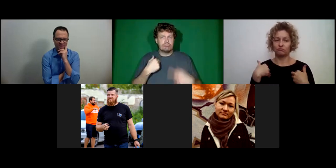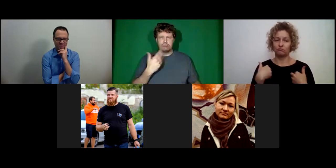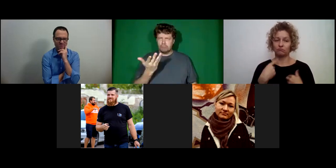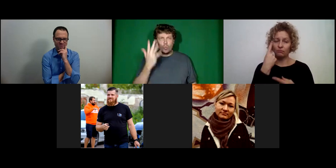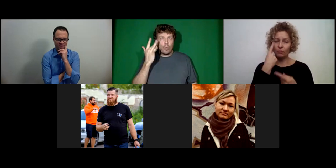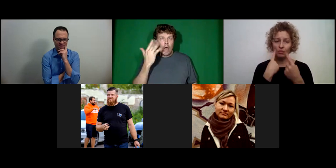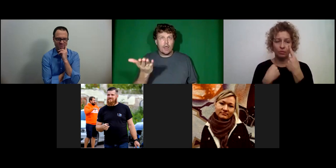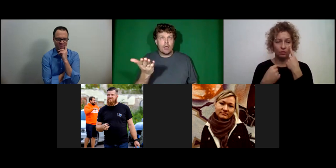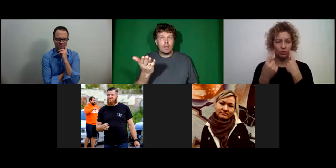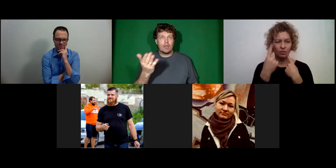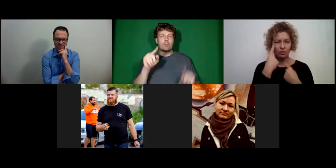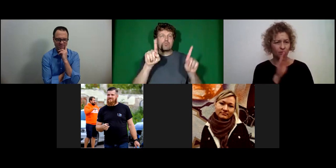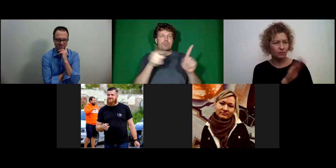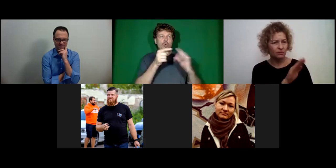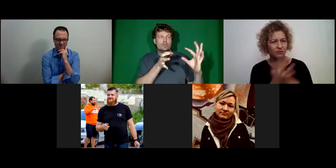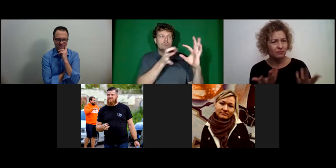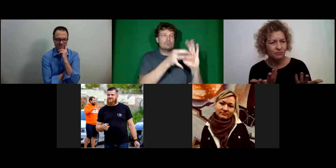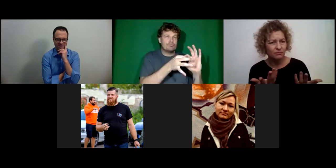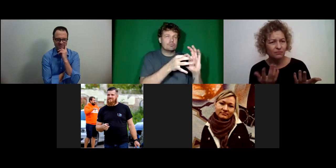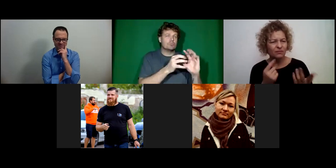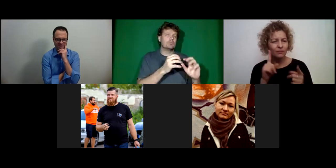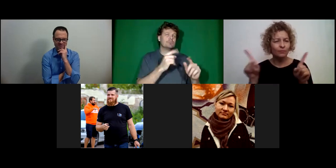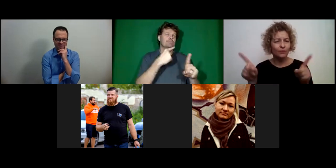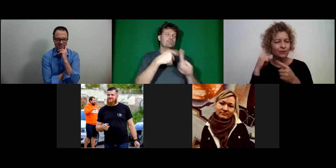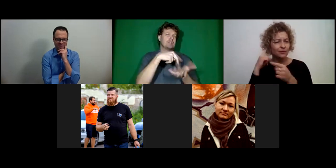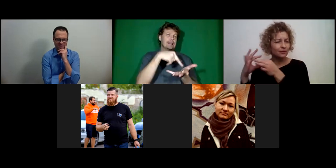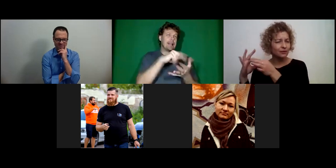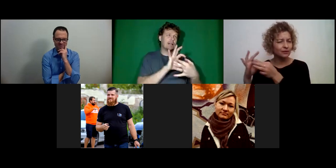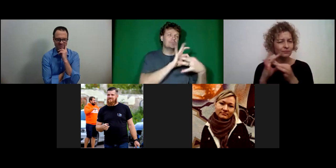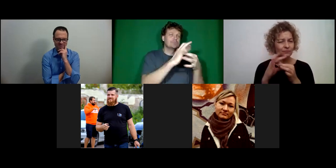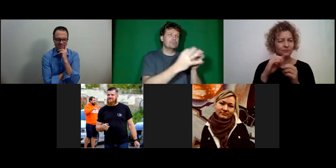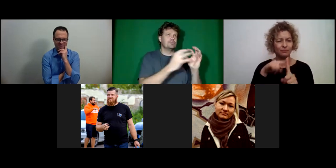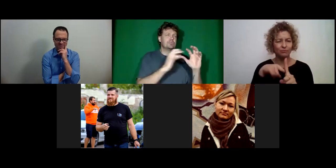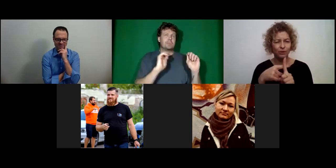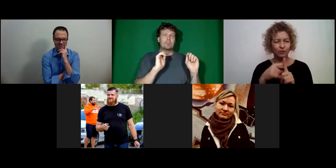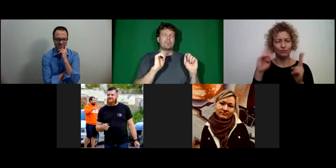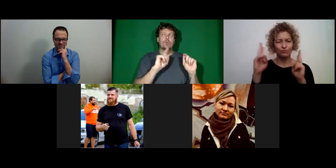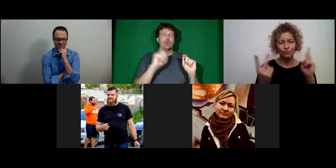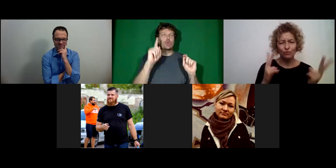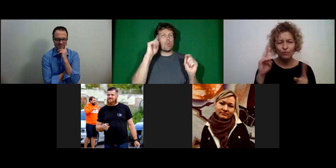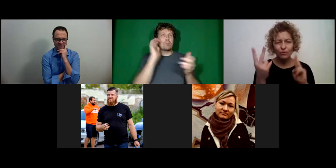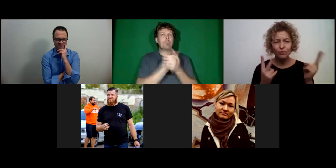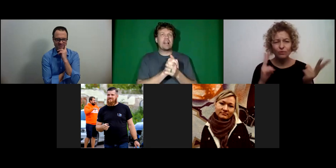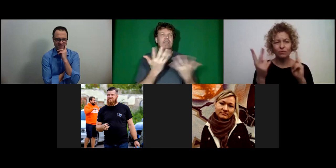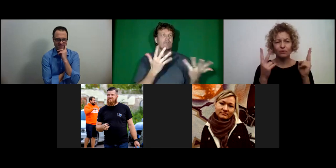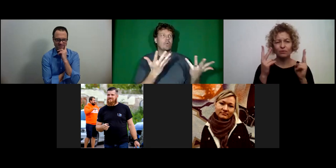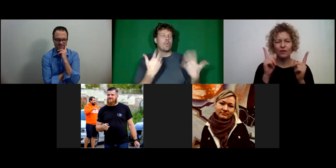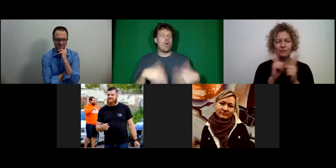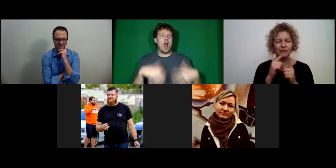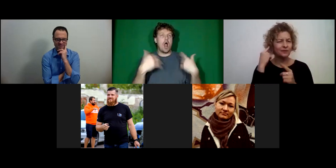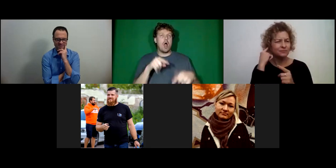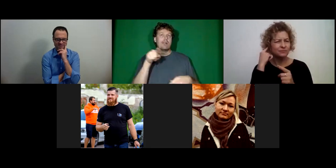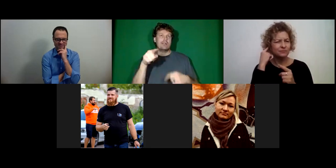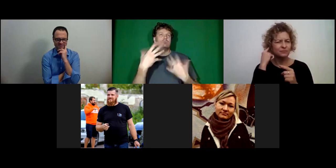that actually were crying. And they said because it was so moving, because of the way we danced